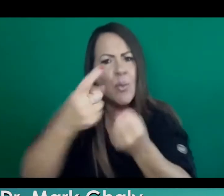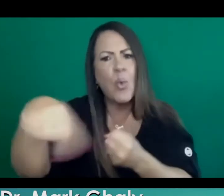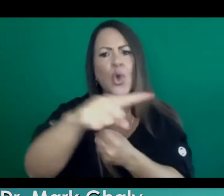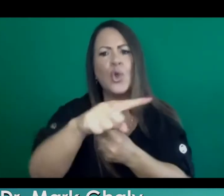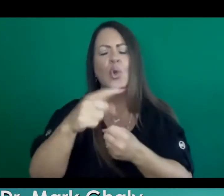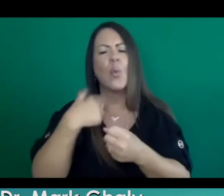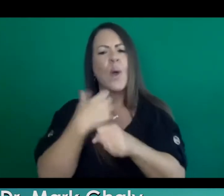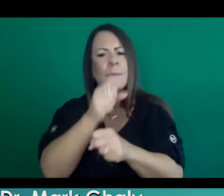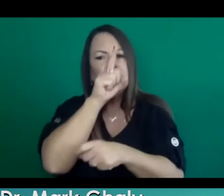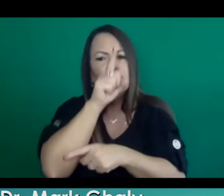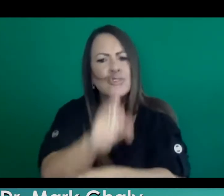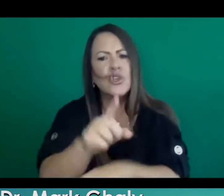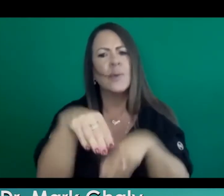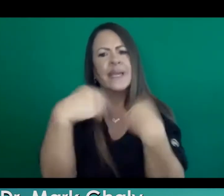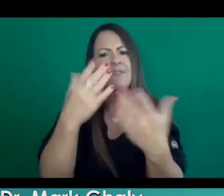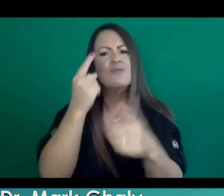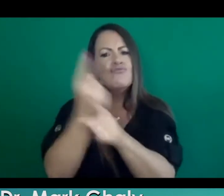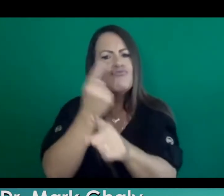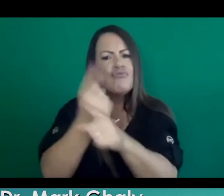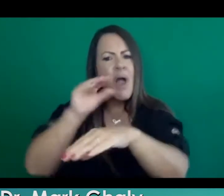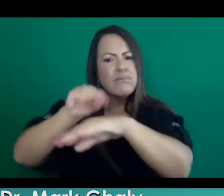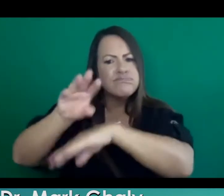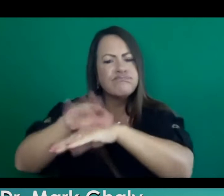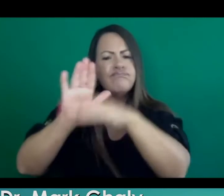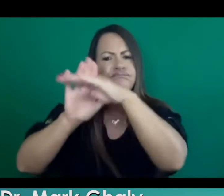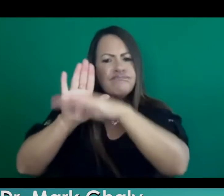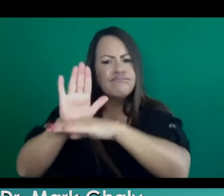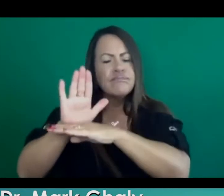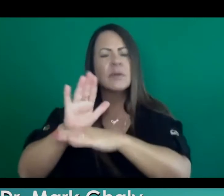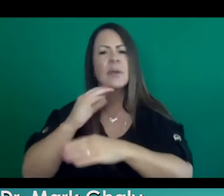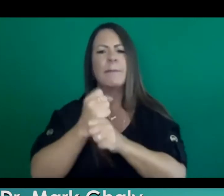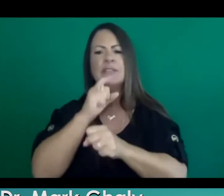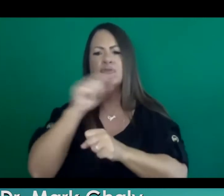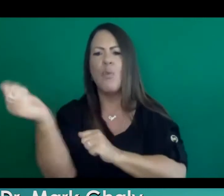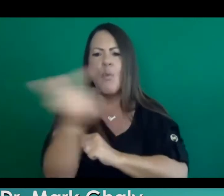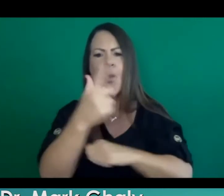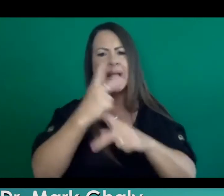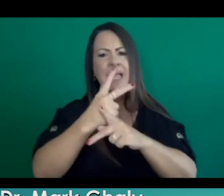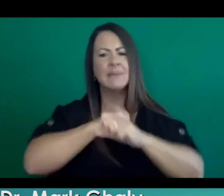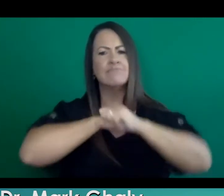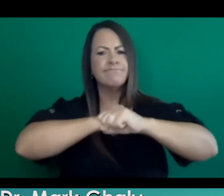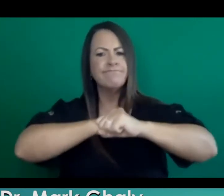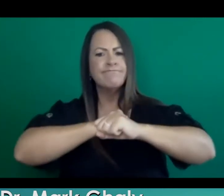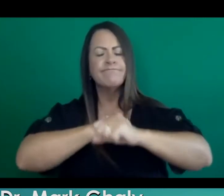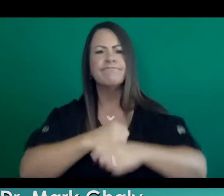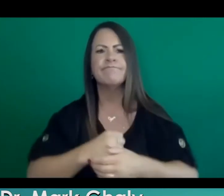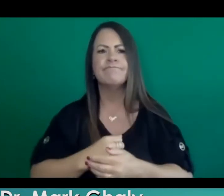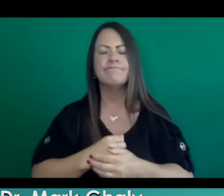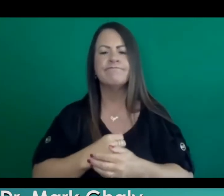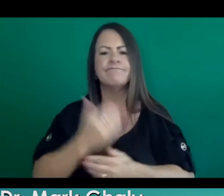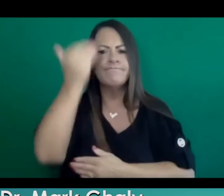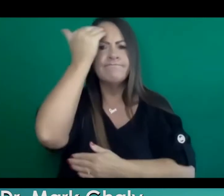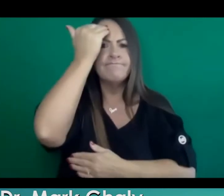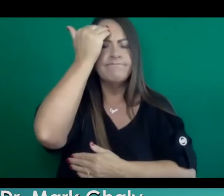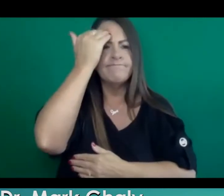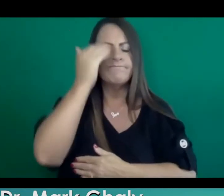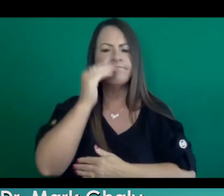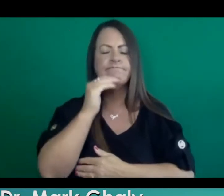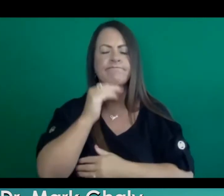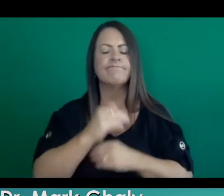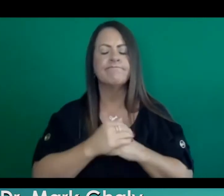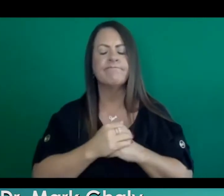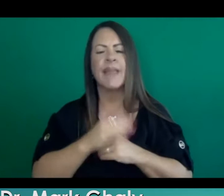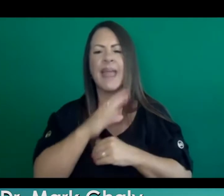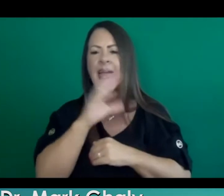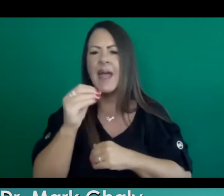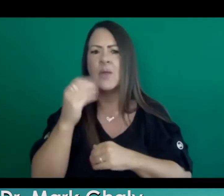guidance so that we keep our guard up. And as we exit, this current fire situation, that we